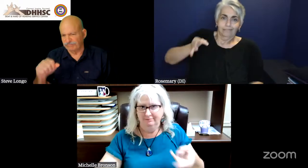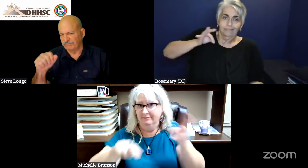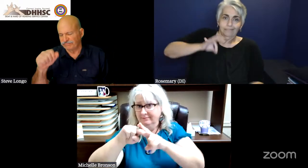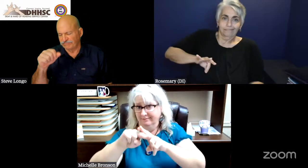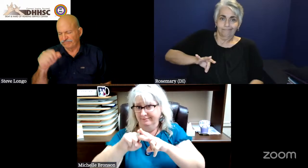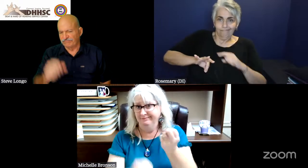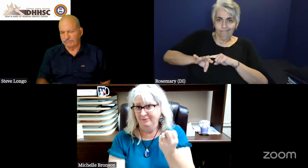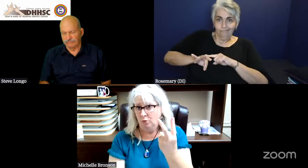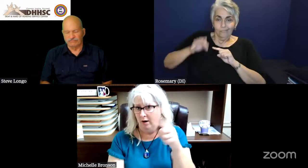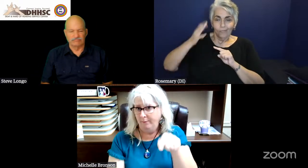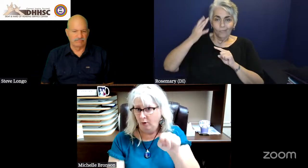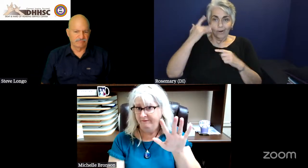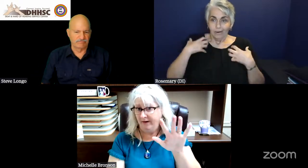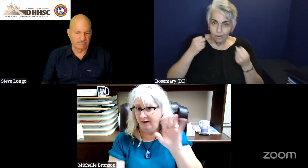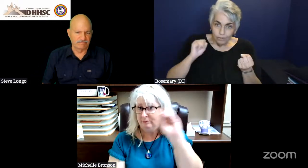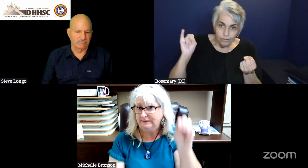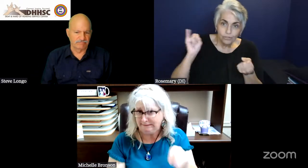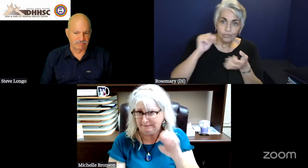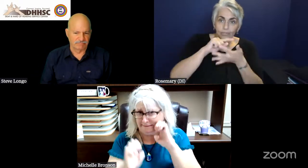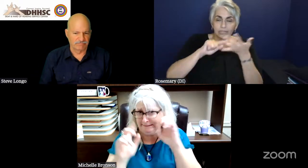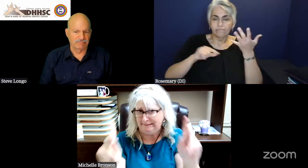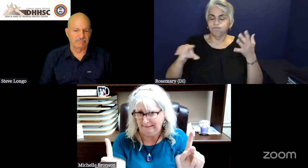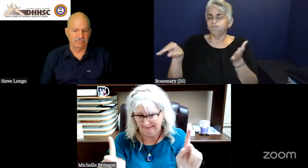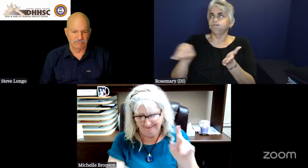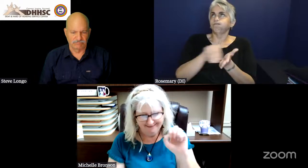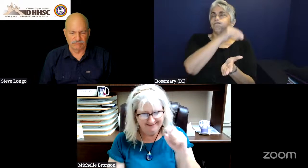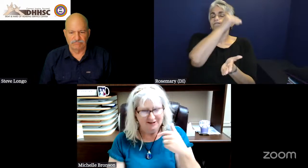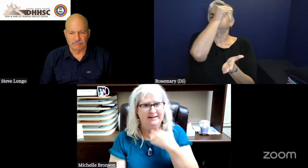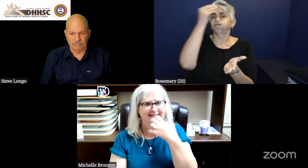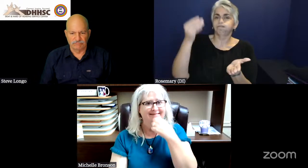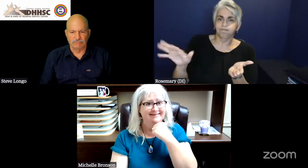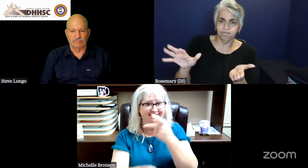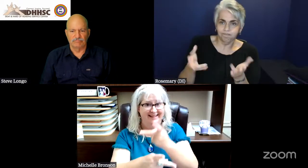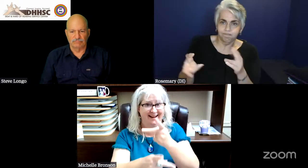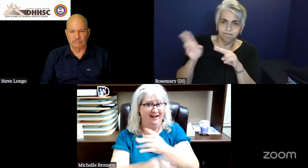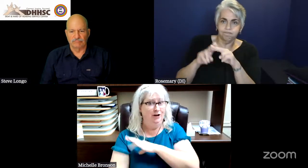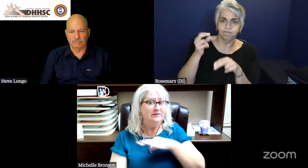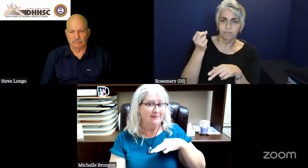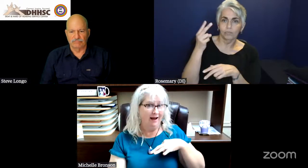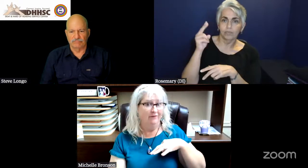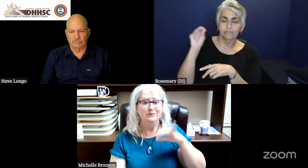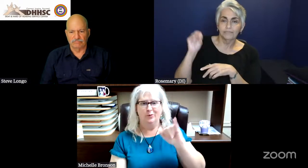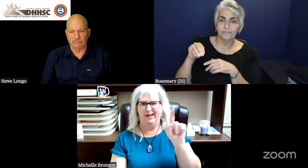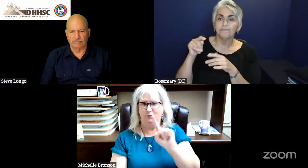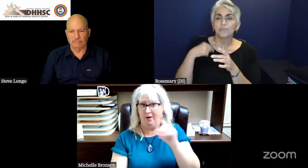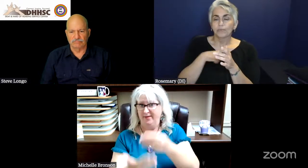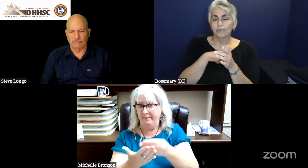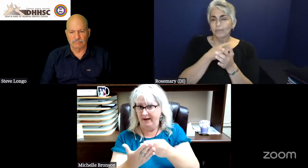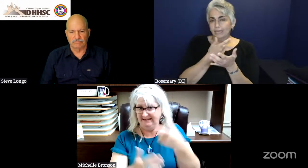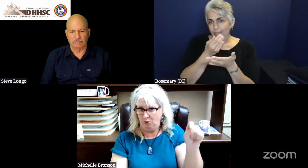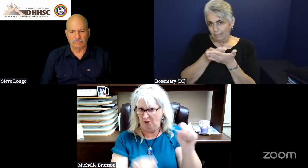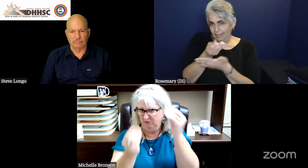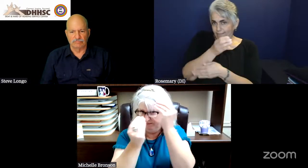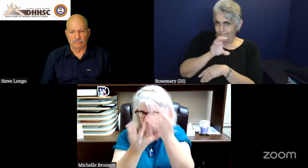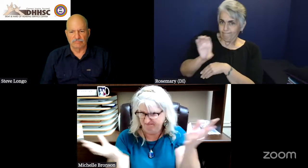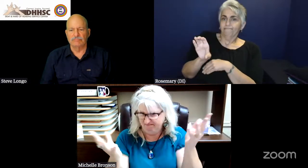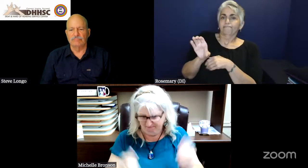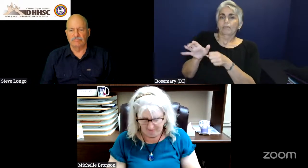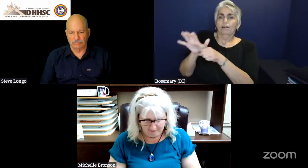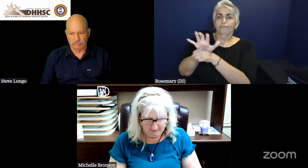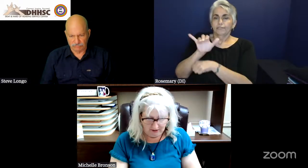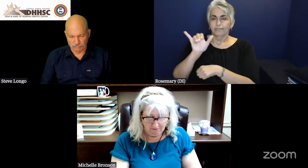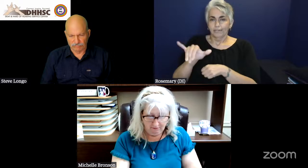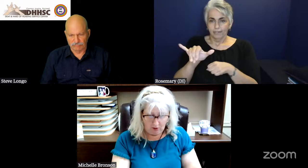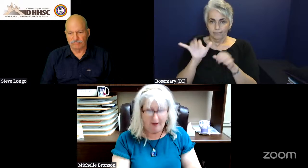they're terribly expensive and they've increased recently. Eek. So we have to take care of our staff. So